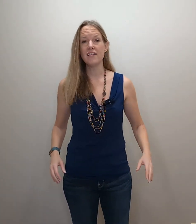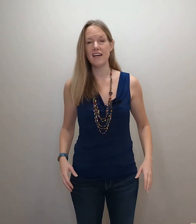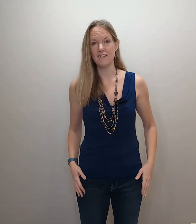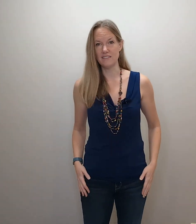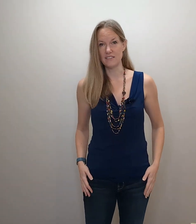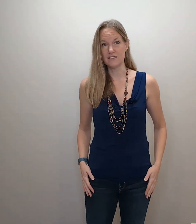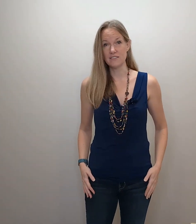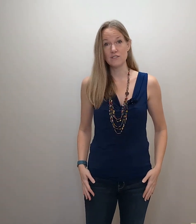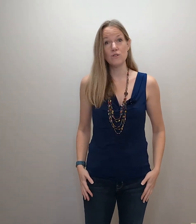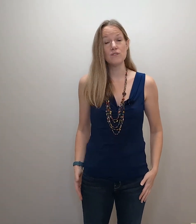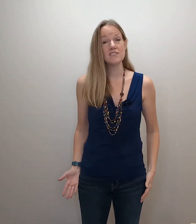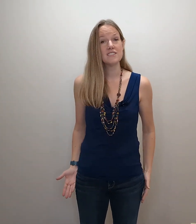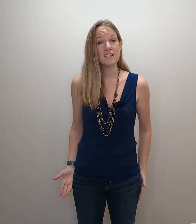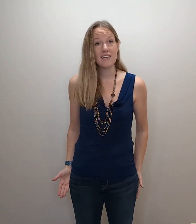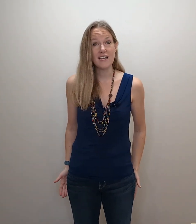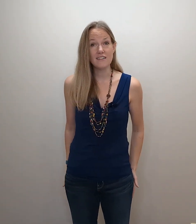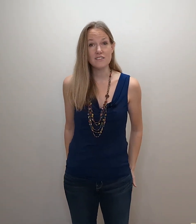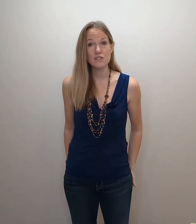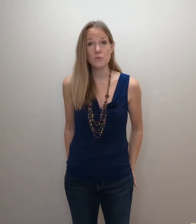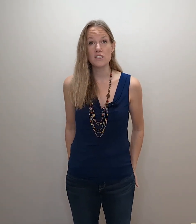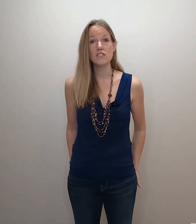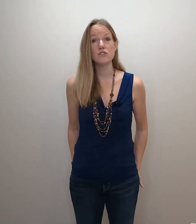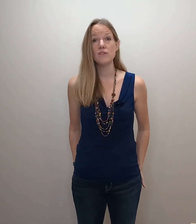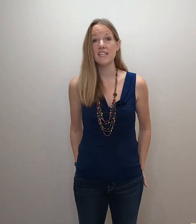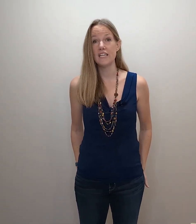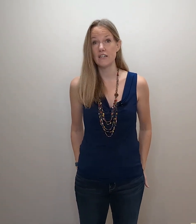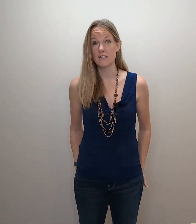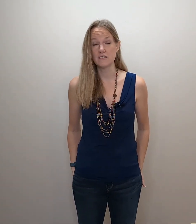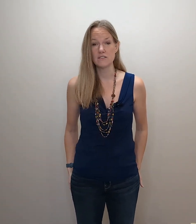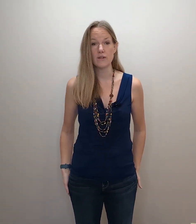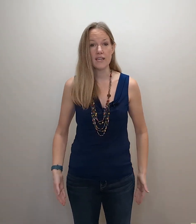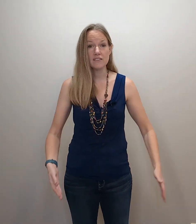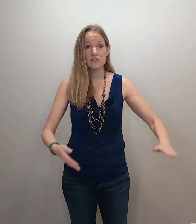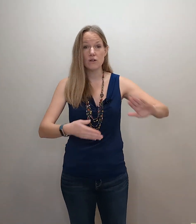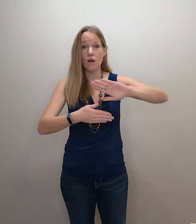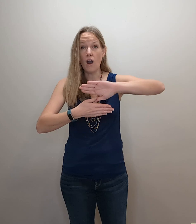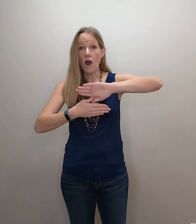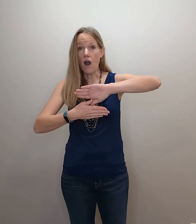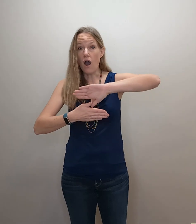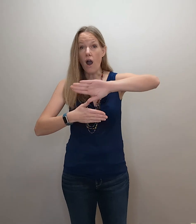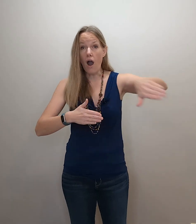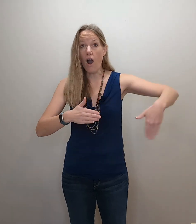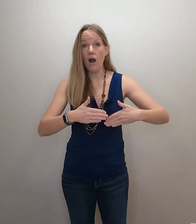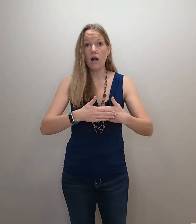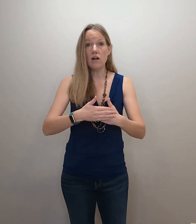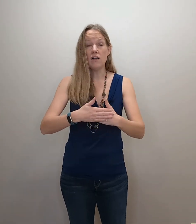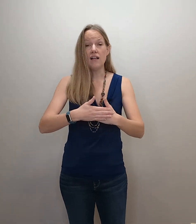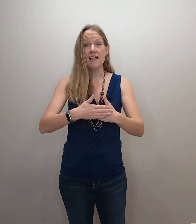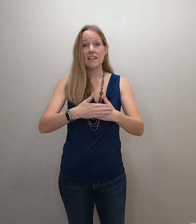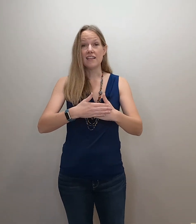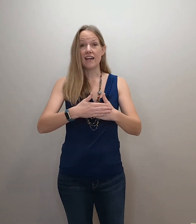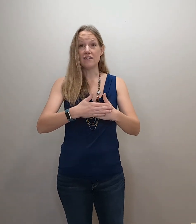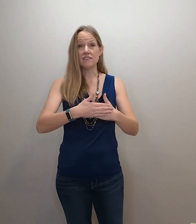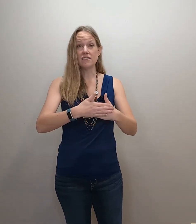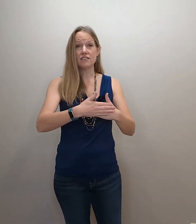the elders. So to sign elders, we're going to do leaders. Okay? So all the elders.